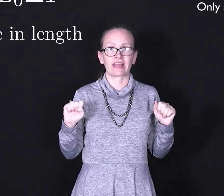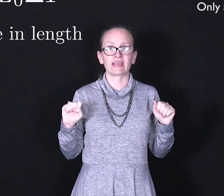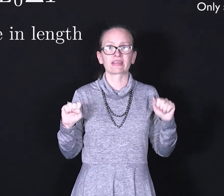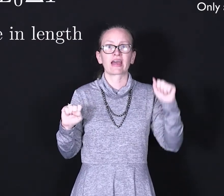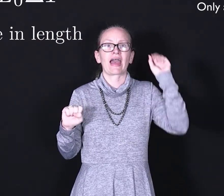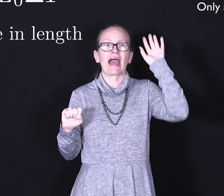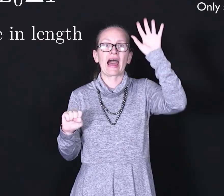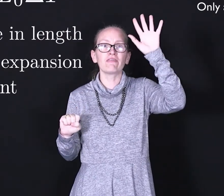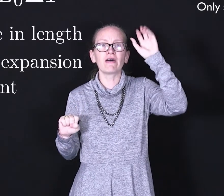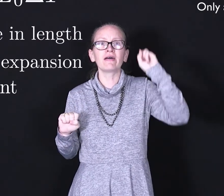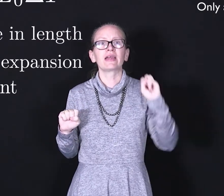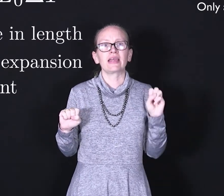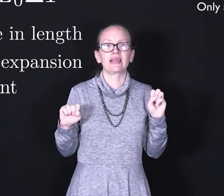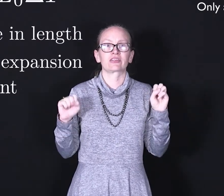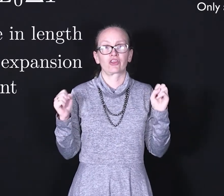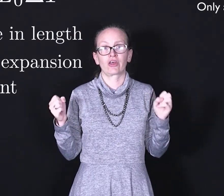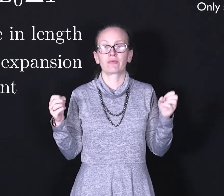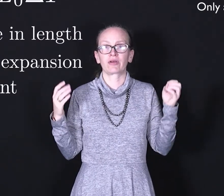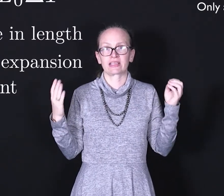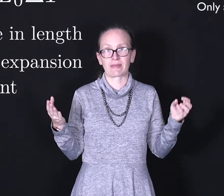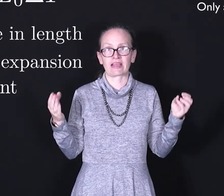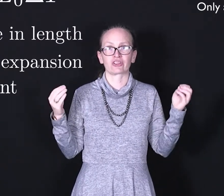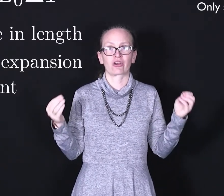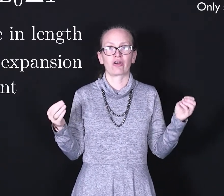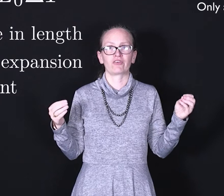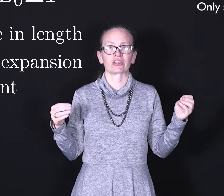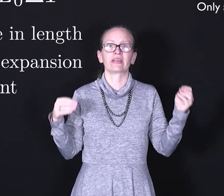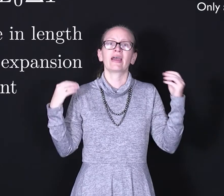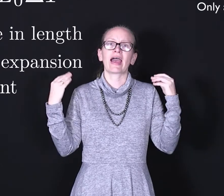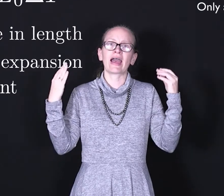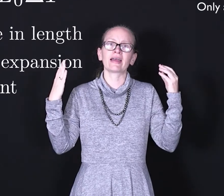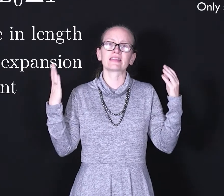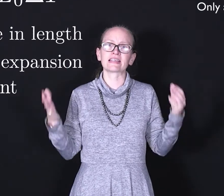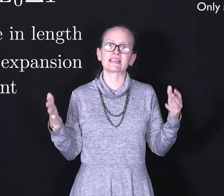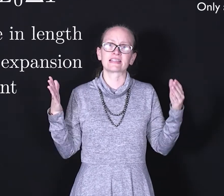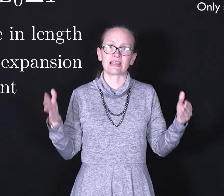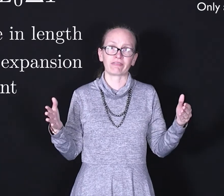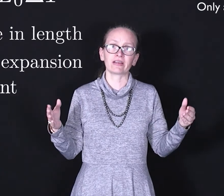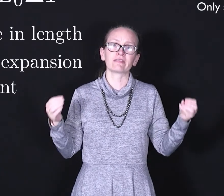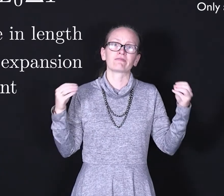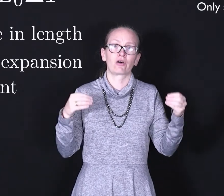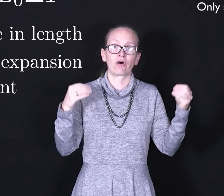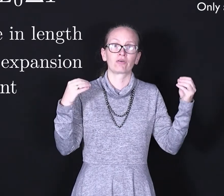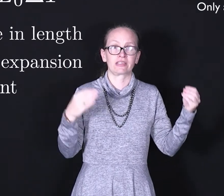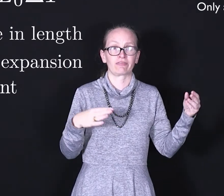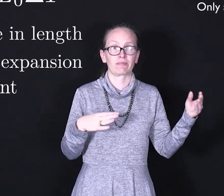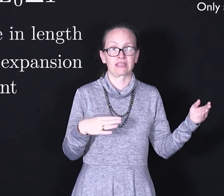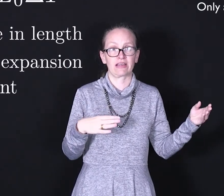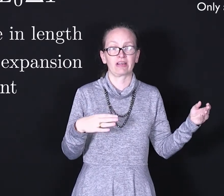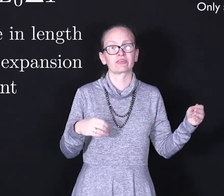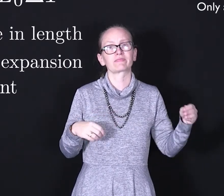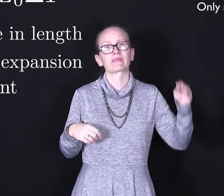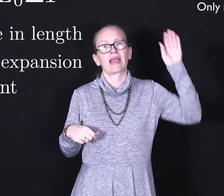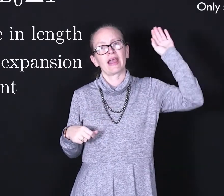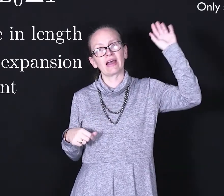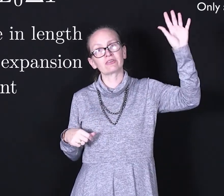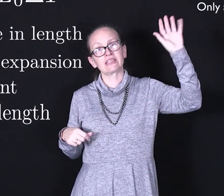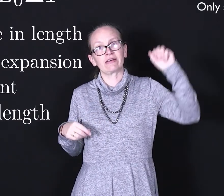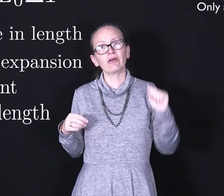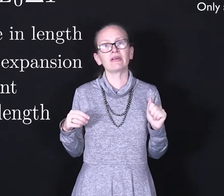length. Alpha is the thermal expansion coefficient, and this is different for different materials. L0